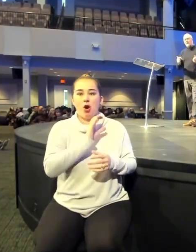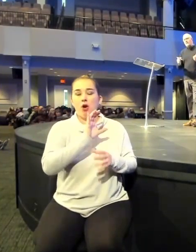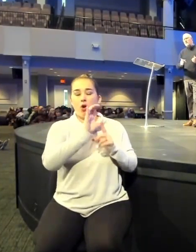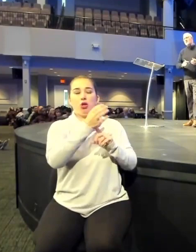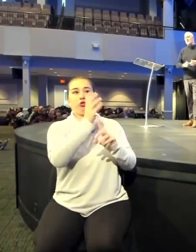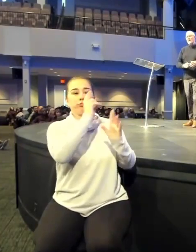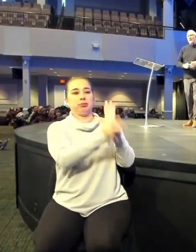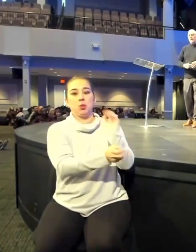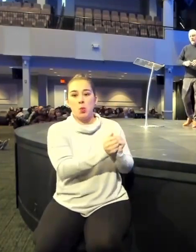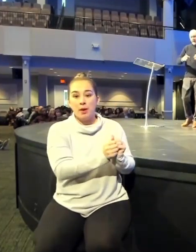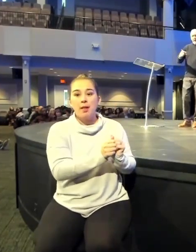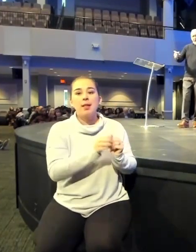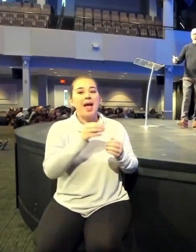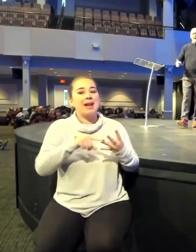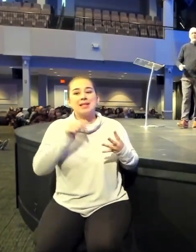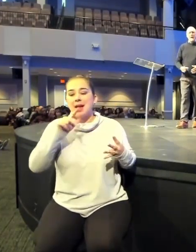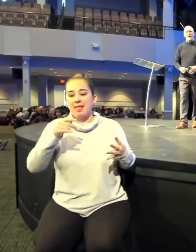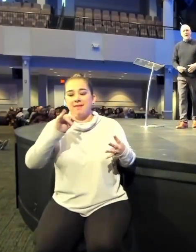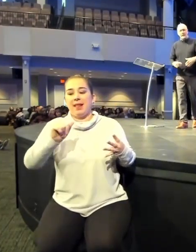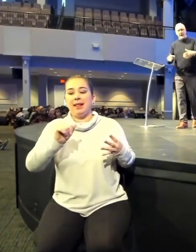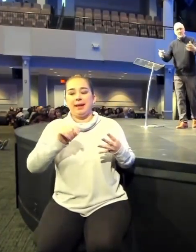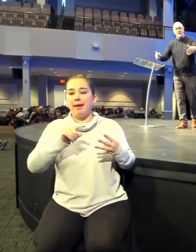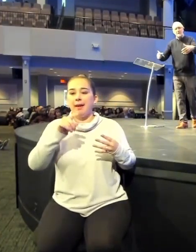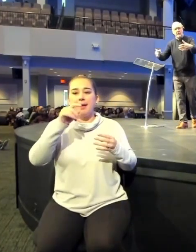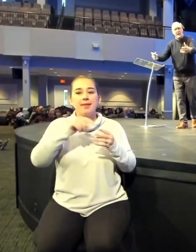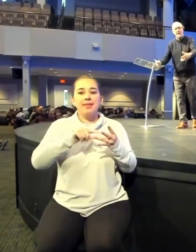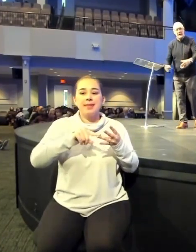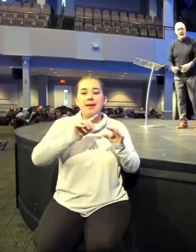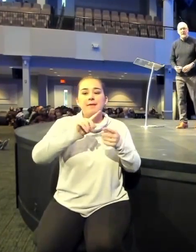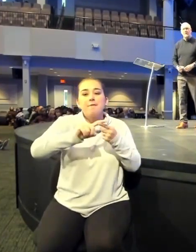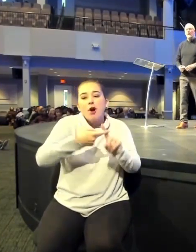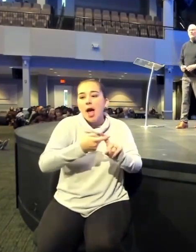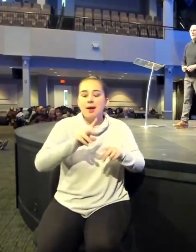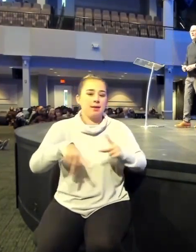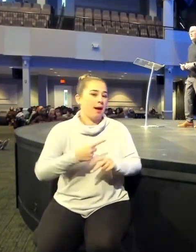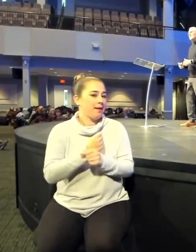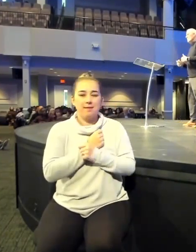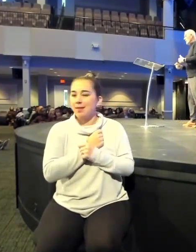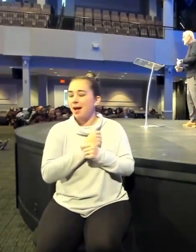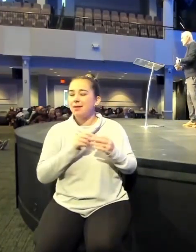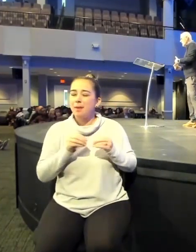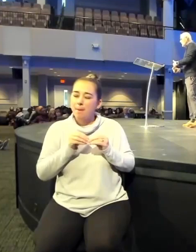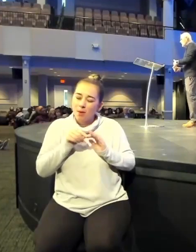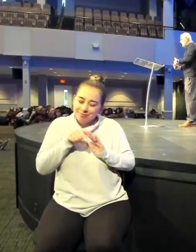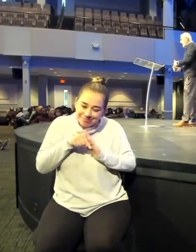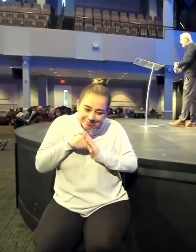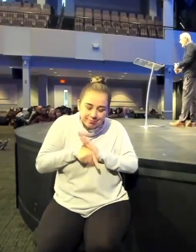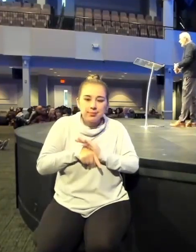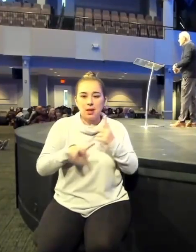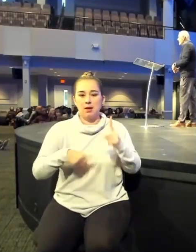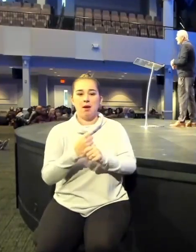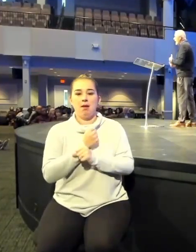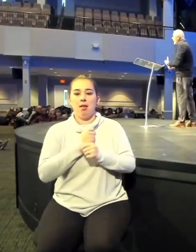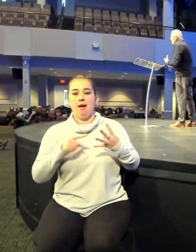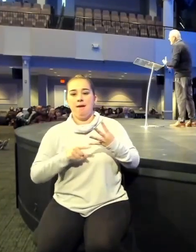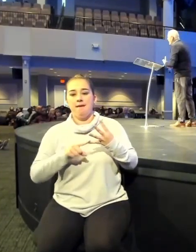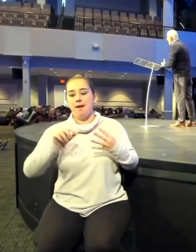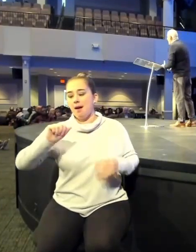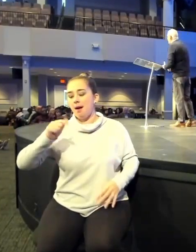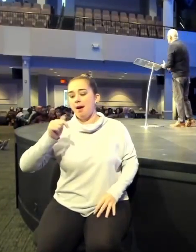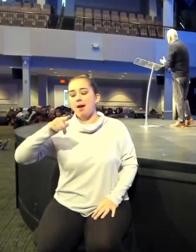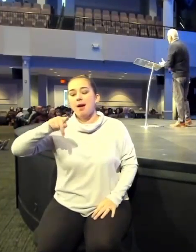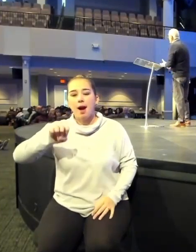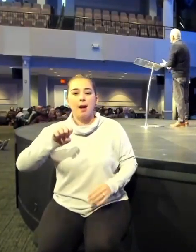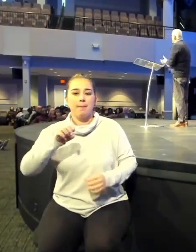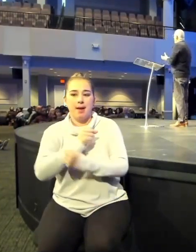It's not even just the philia love, the affectionate, friendly kind of love, but it goes much deeper than that. It is an agape